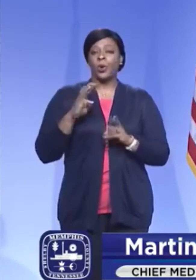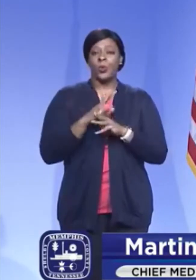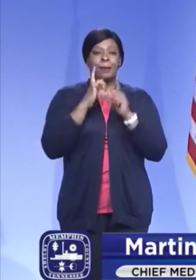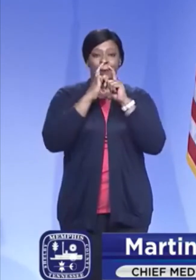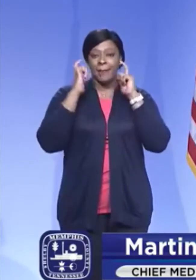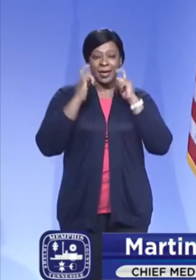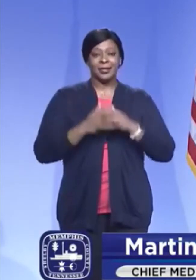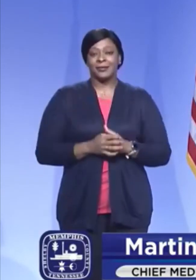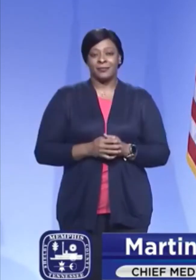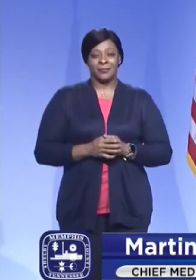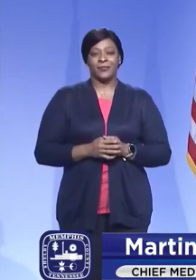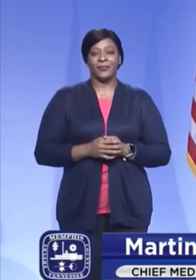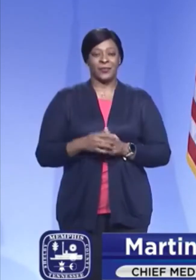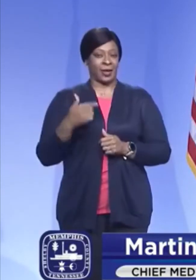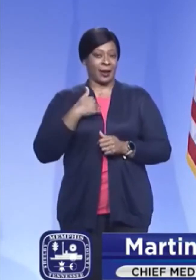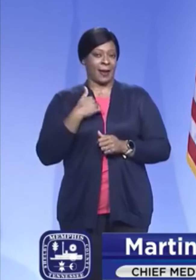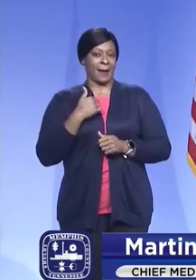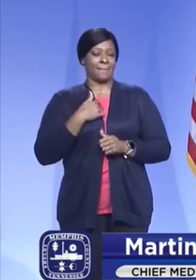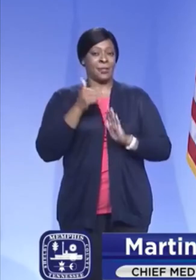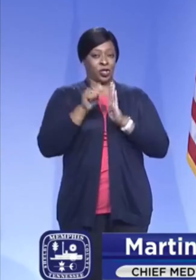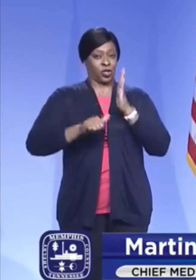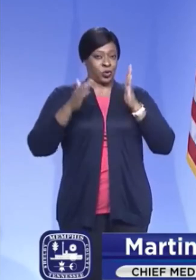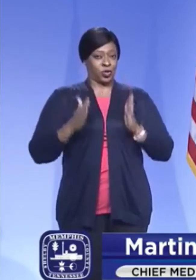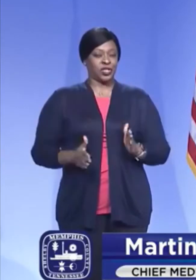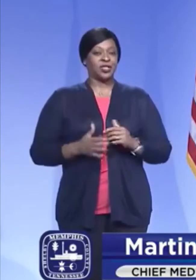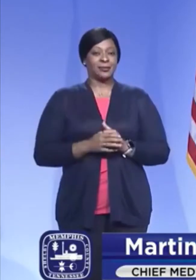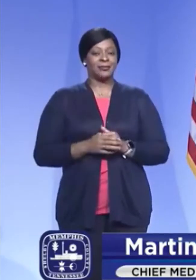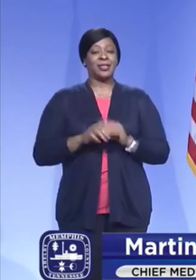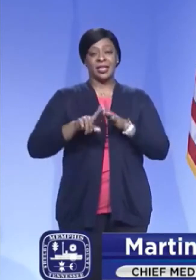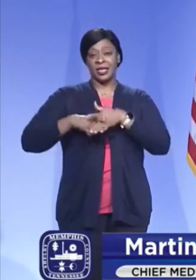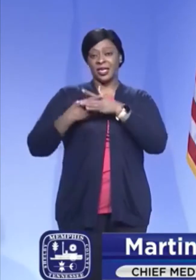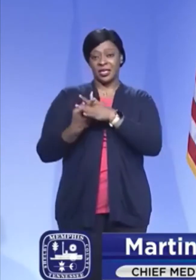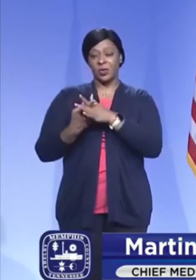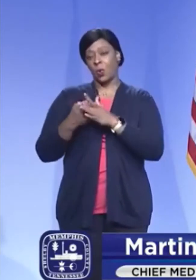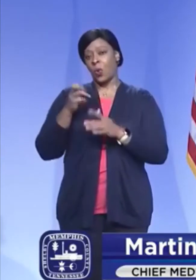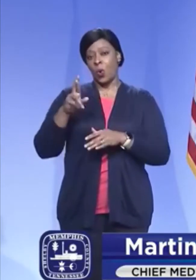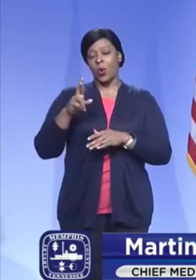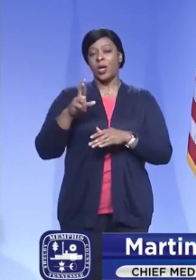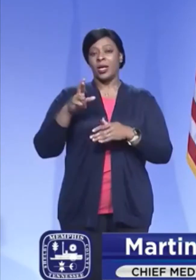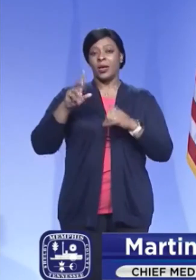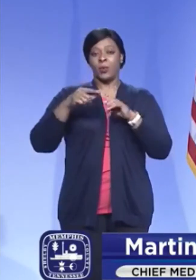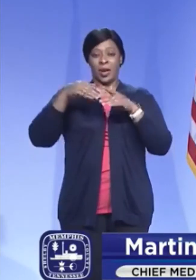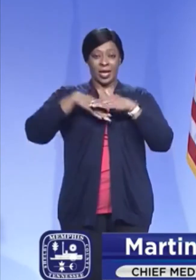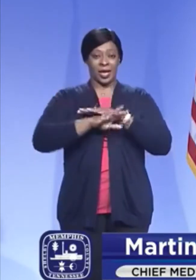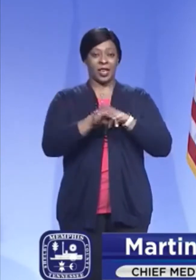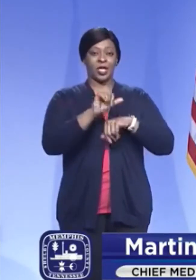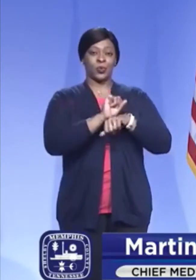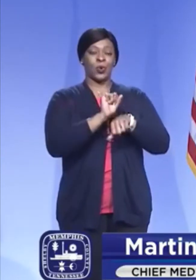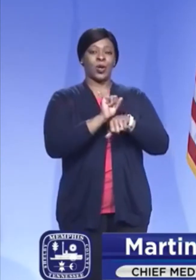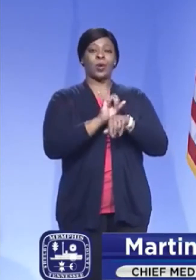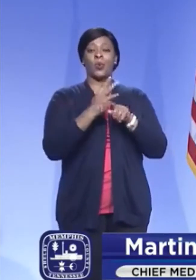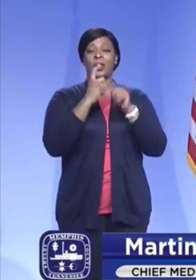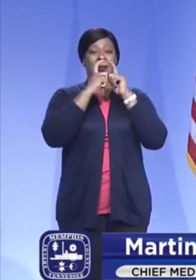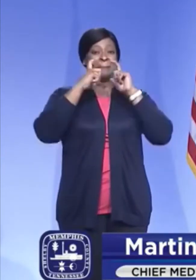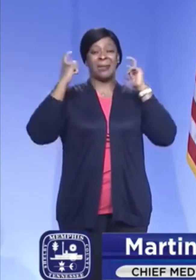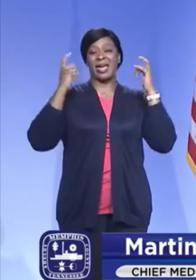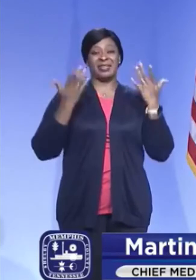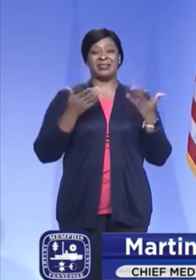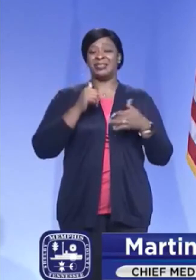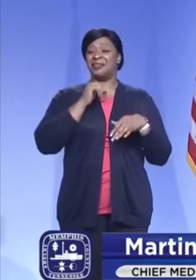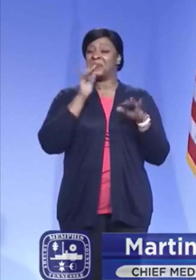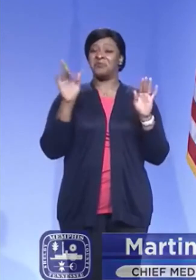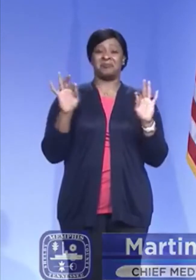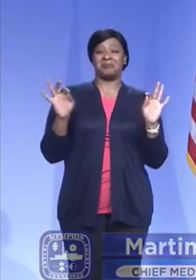mask. I'm a surgeon initially before I entered this role, and frankly, wearing a mask is just not that big of a